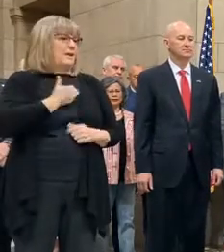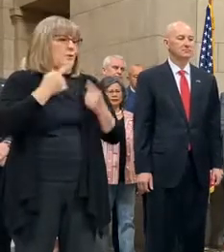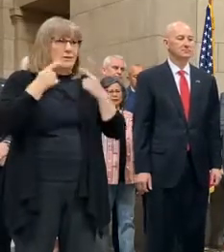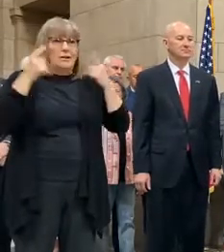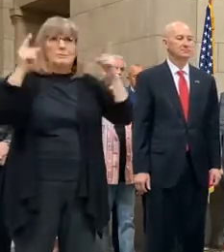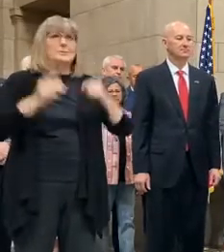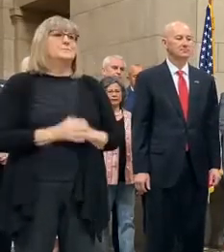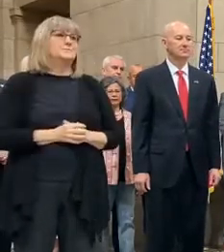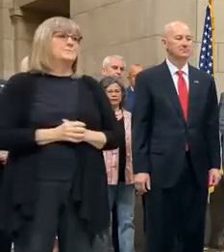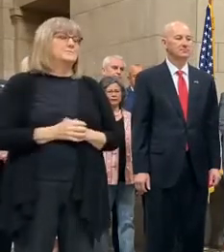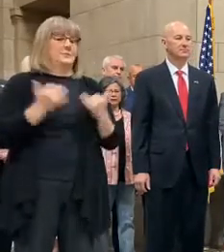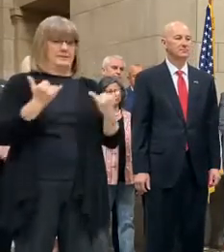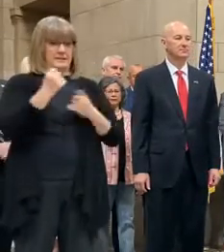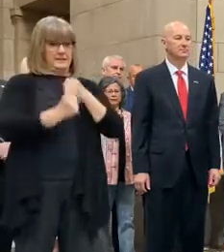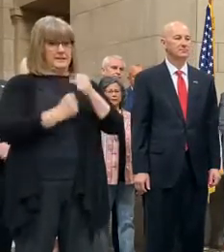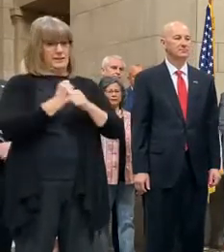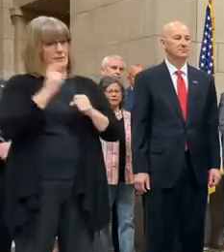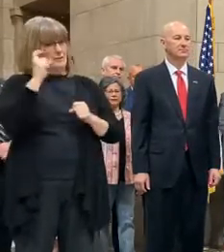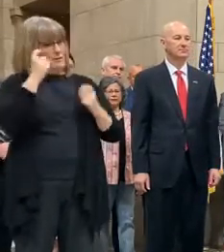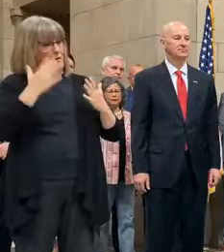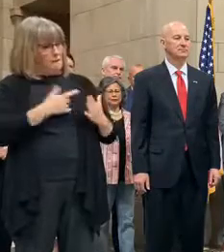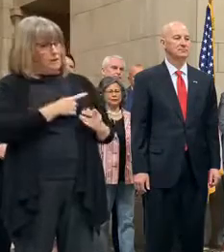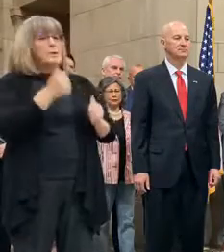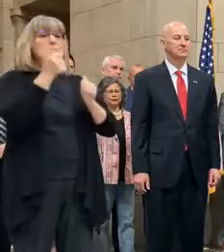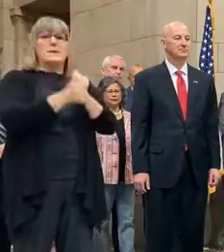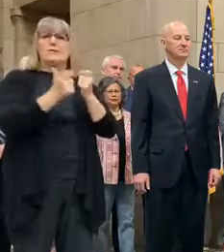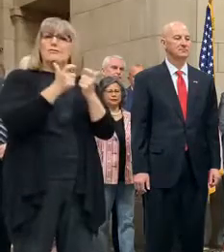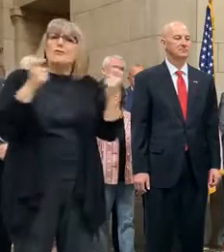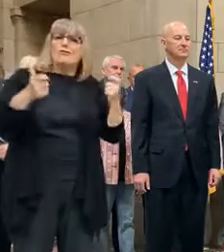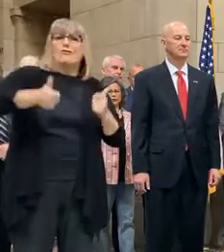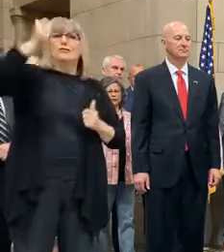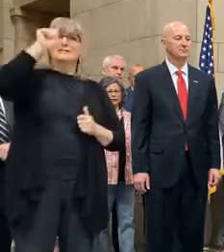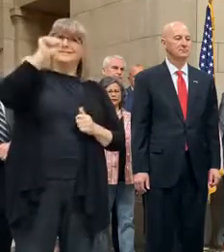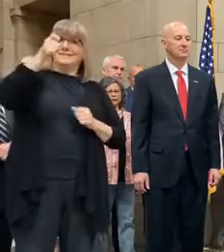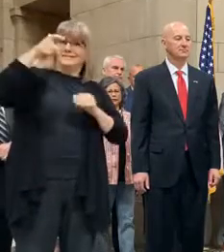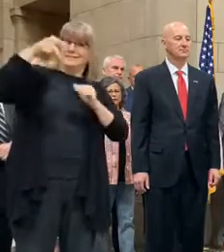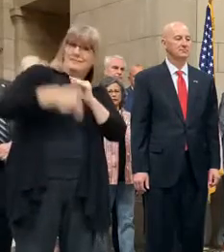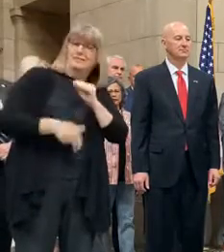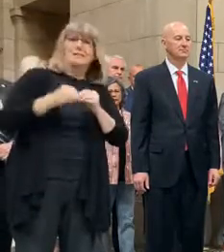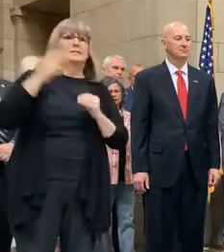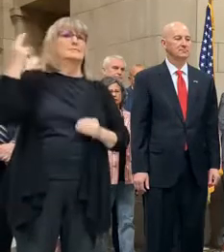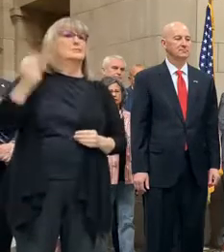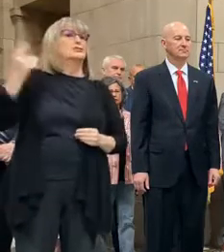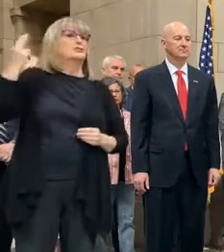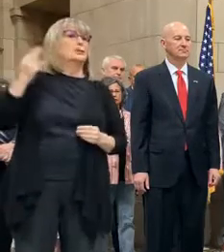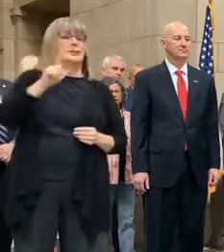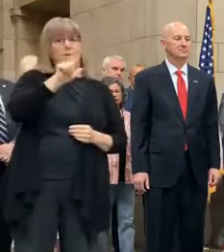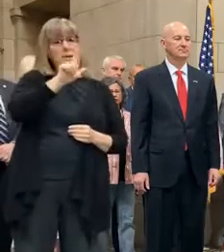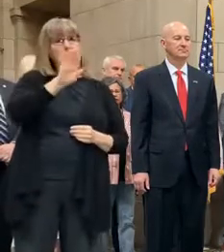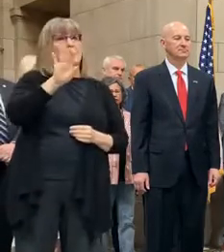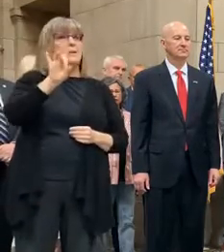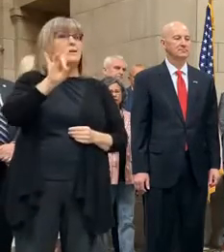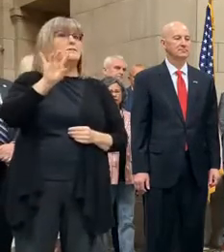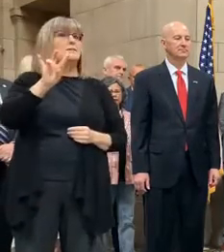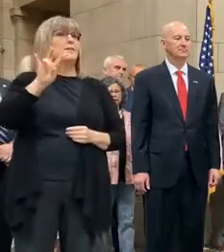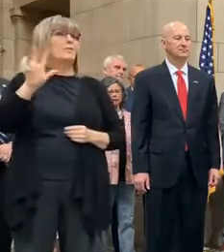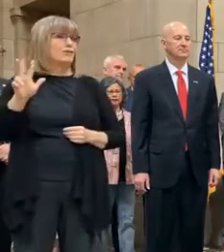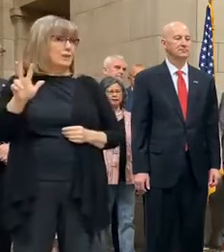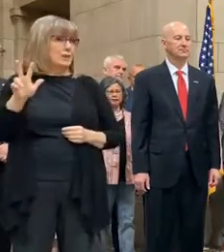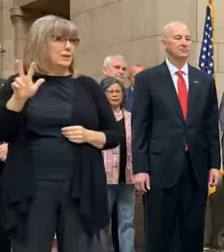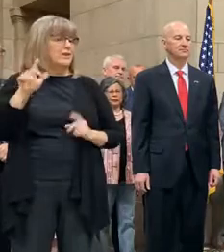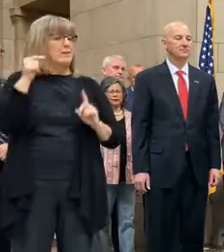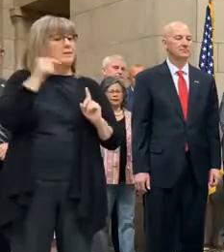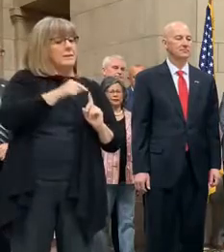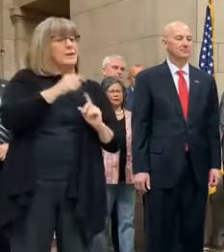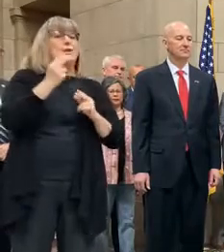accomplishment. This year with Governor Ricketts, we were able to pass the largest tax cut in Nebraska history. LB 873 was the